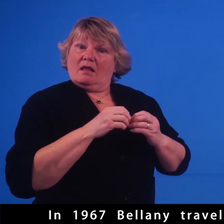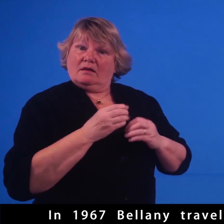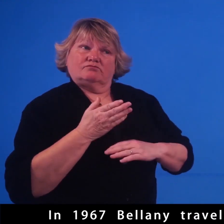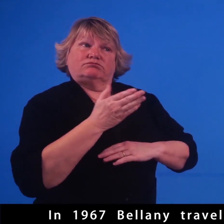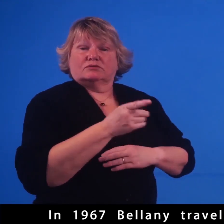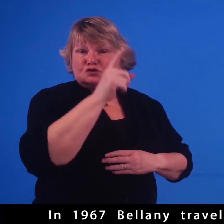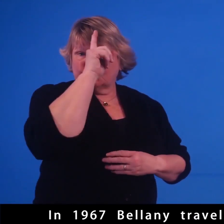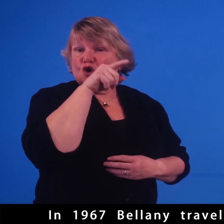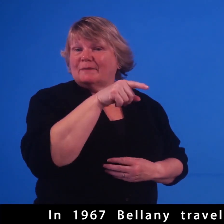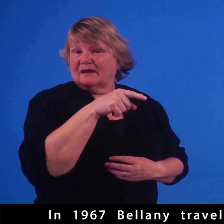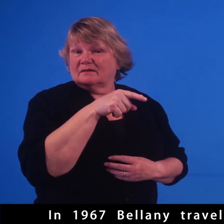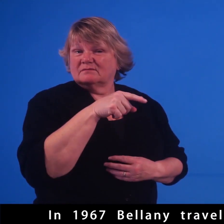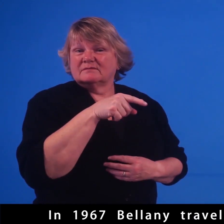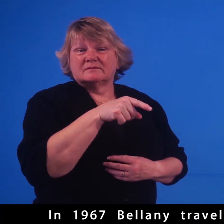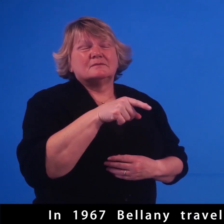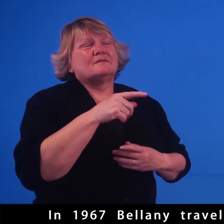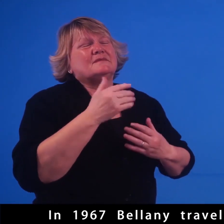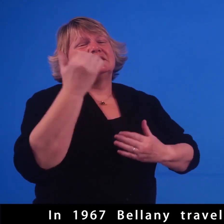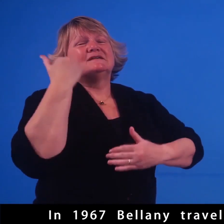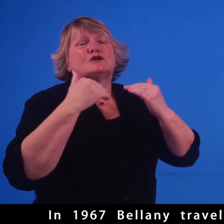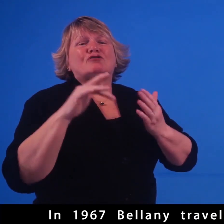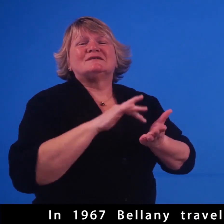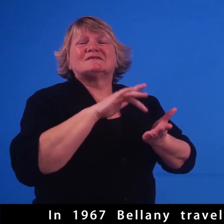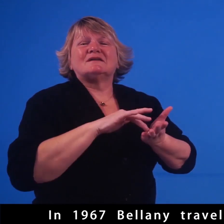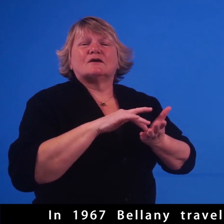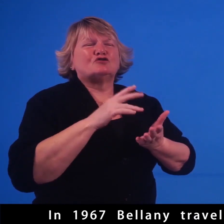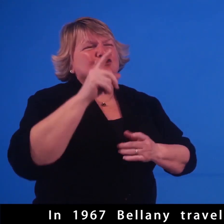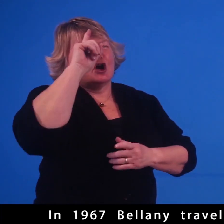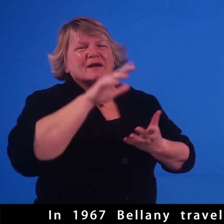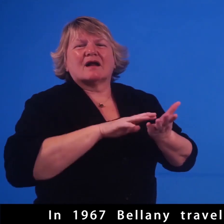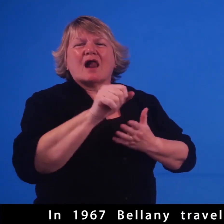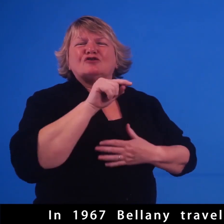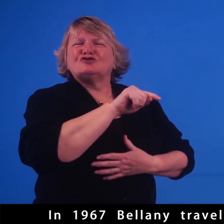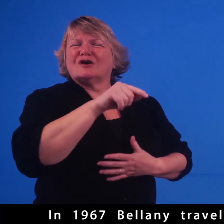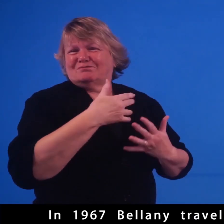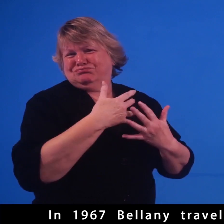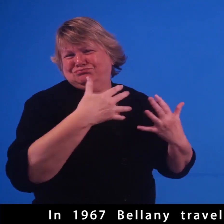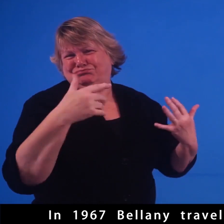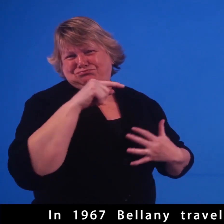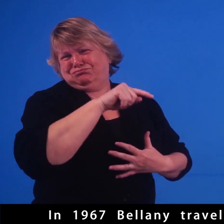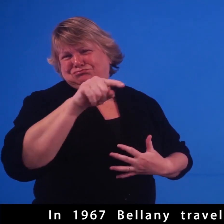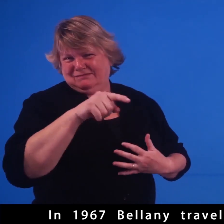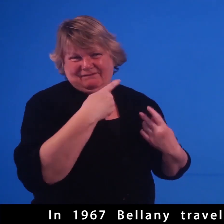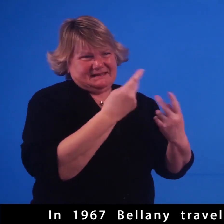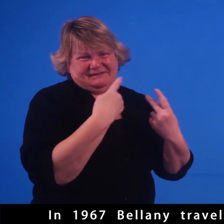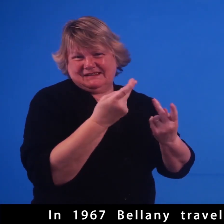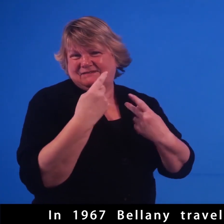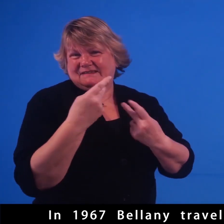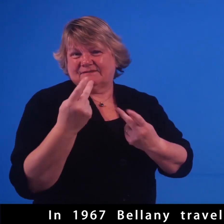In 1967, Bellany travelled to Germany, visiting many of the historic centres of German